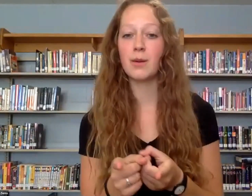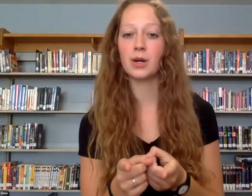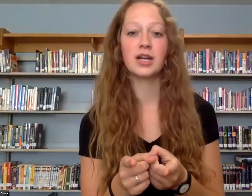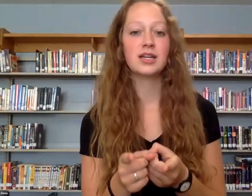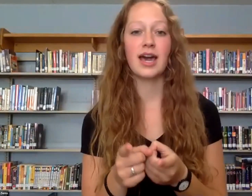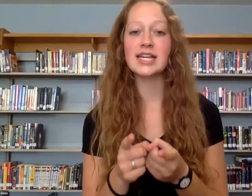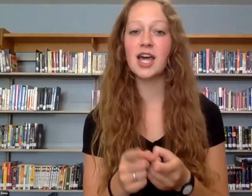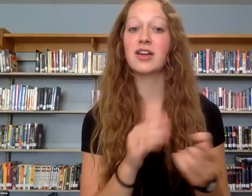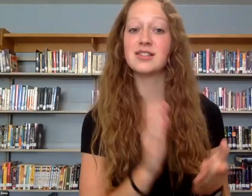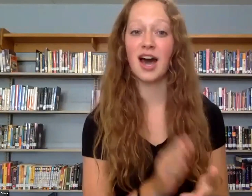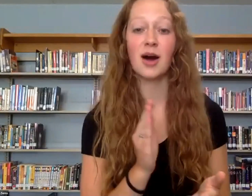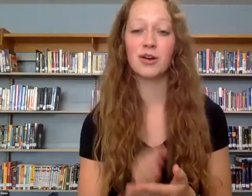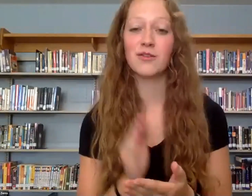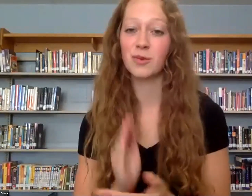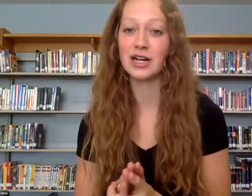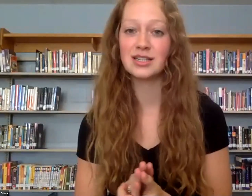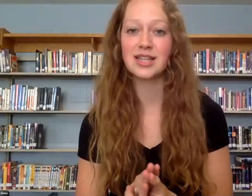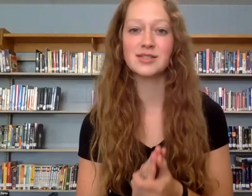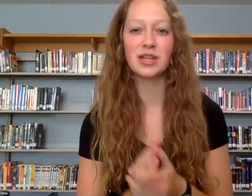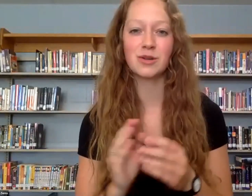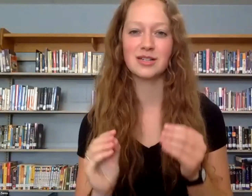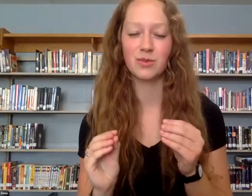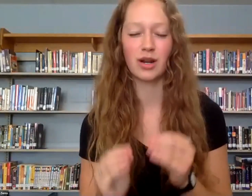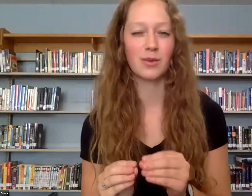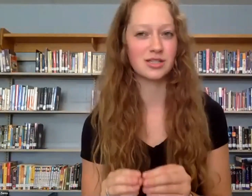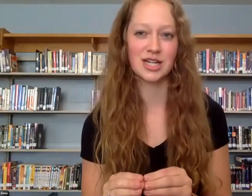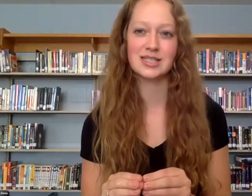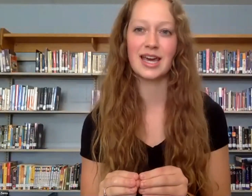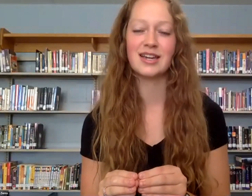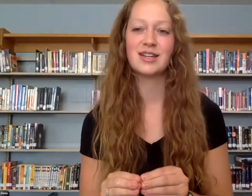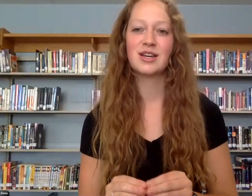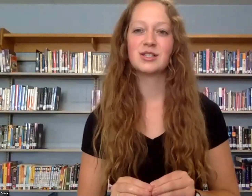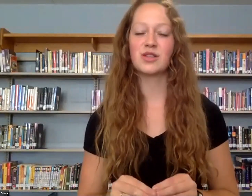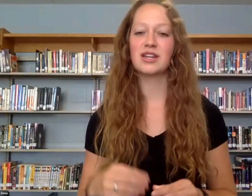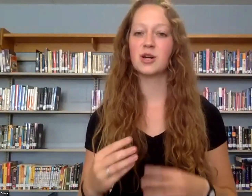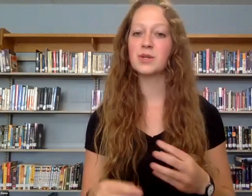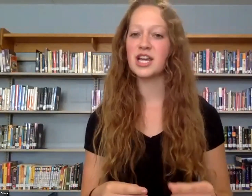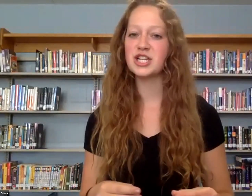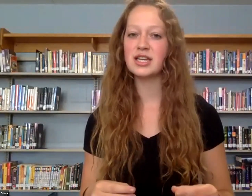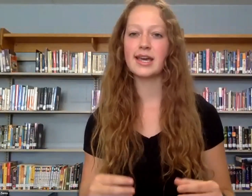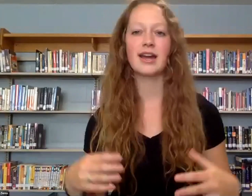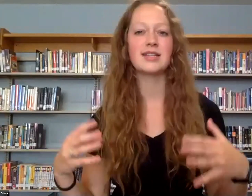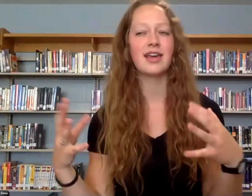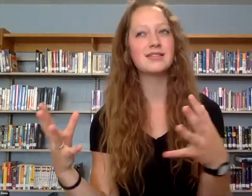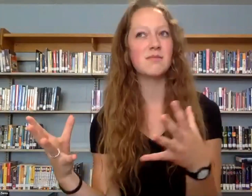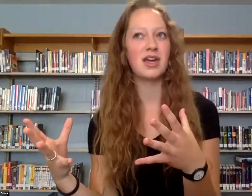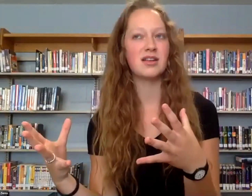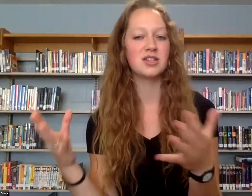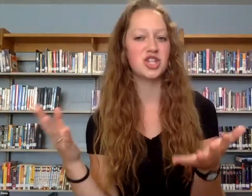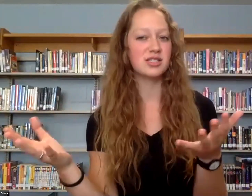remember, ASL is not word for word. That's really what I want to stress today. Right. So interpretation, it kind of takes the main gist of